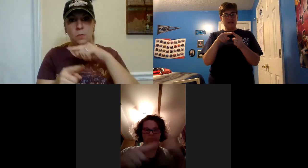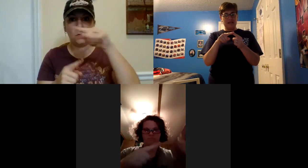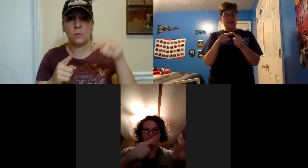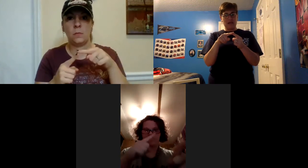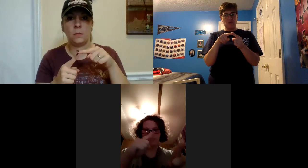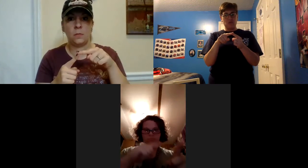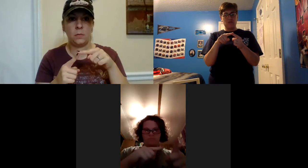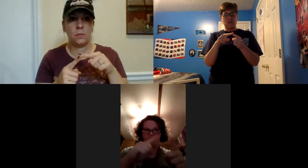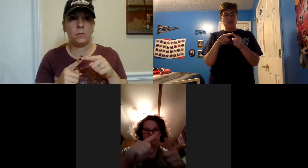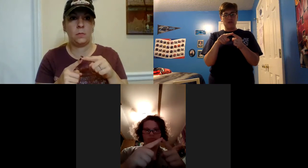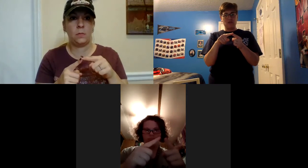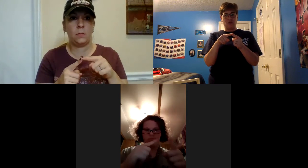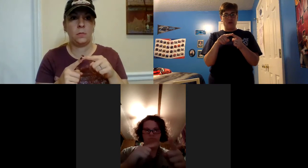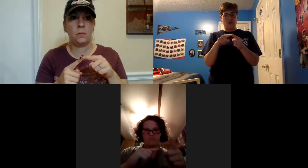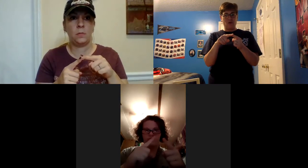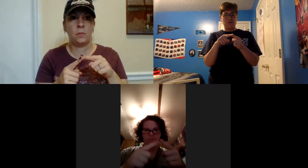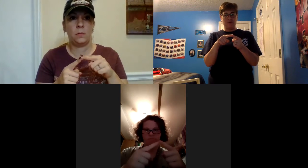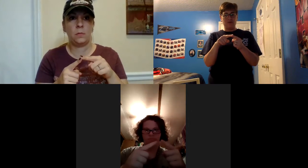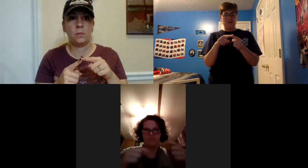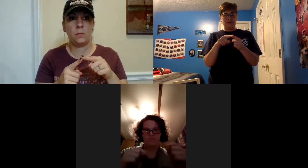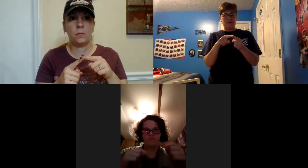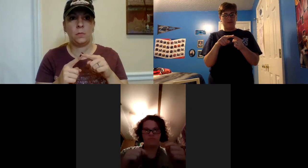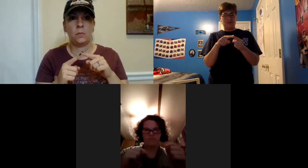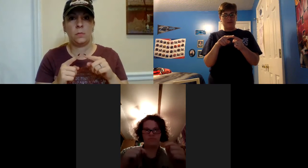when, and then how would we do when you go home?